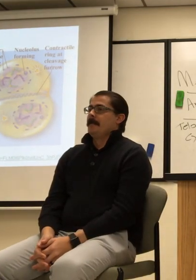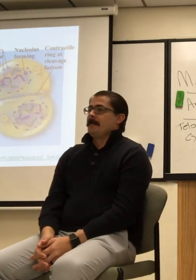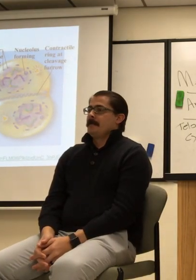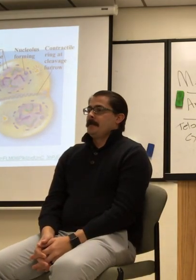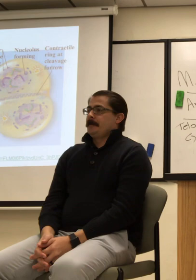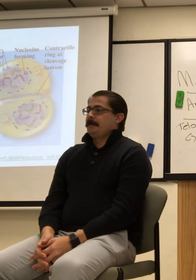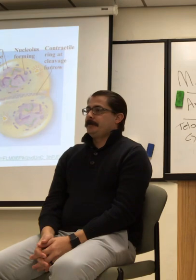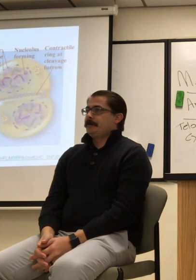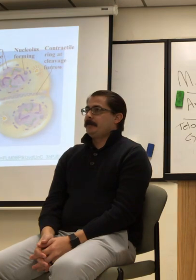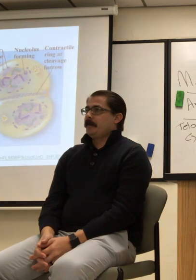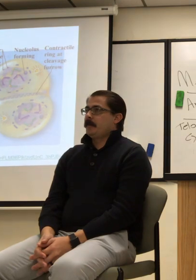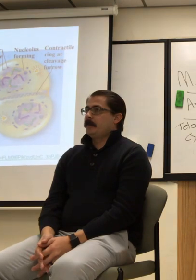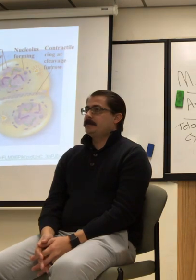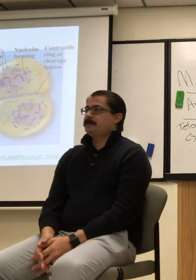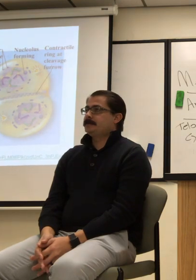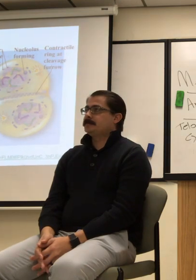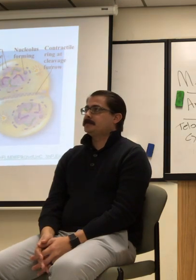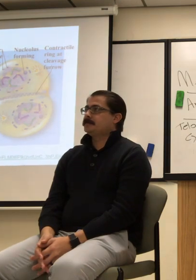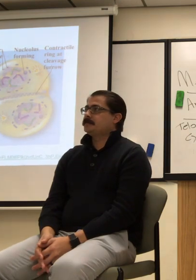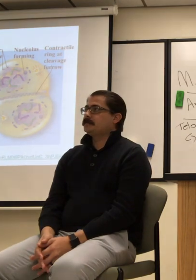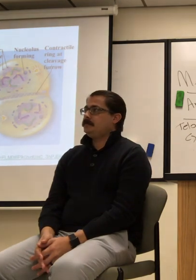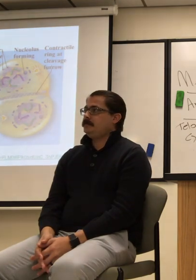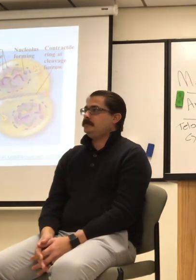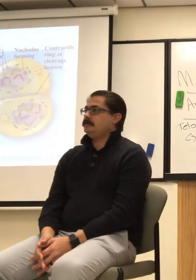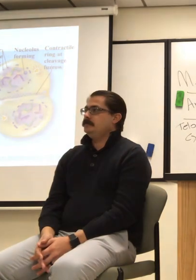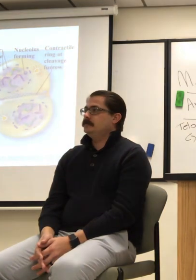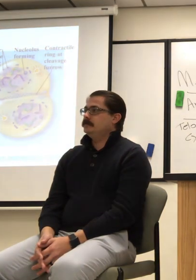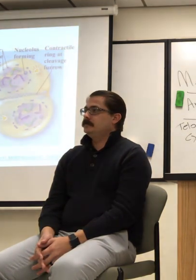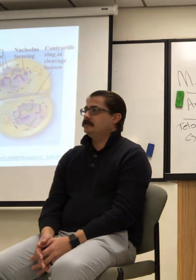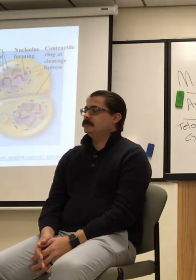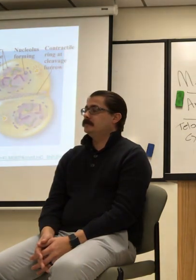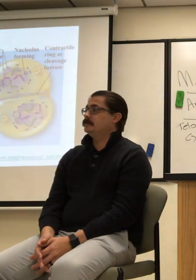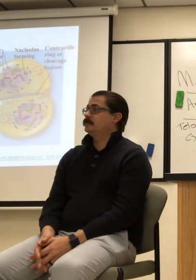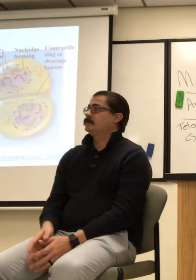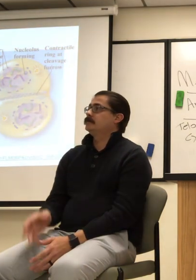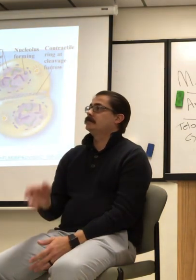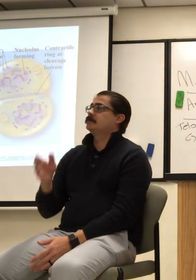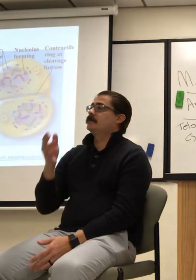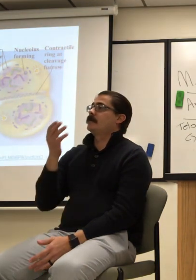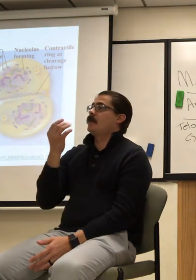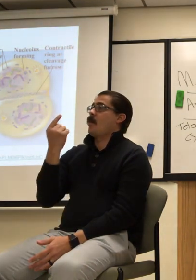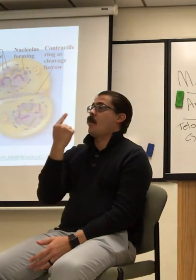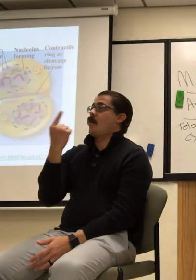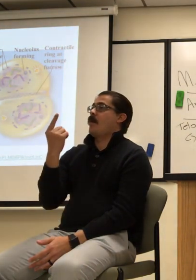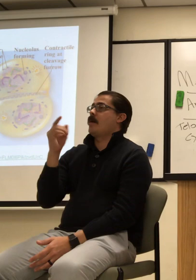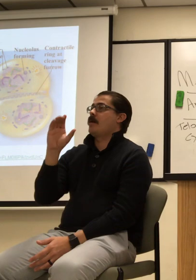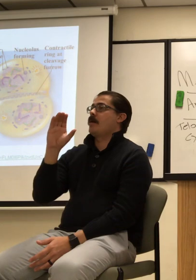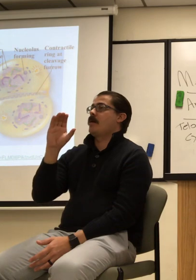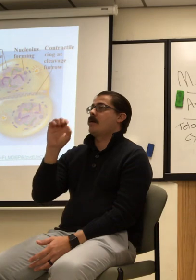So I'll just say, you're just gonna have one centrosome